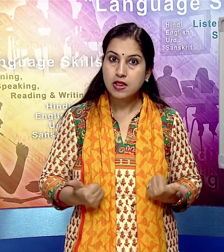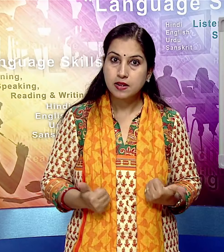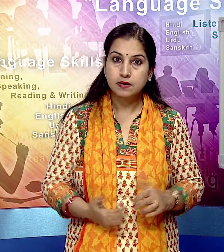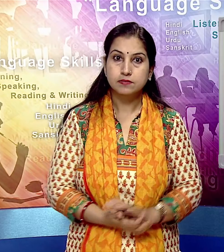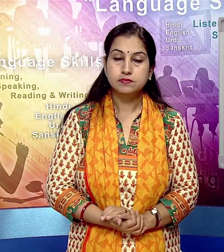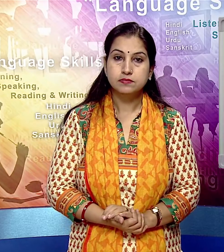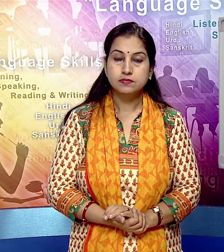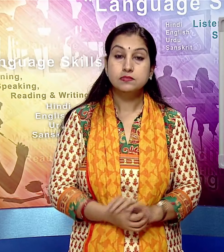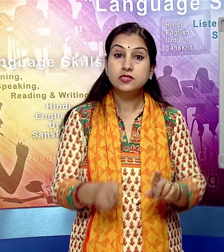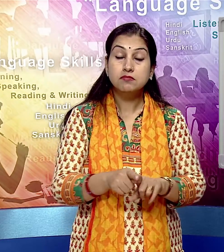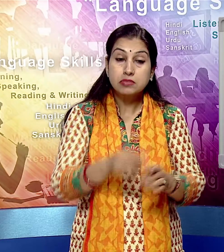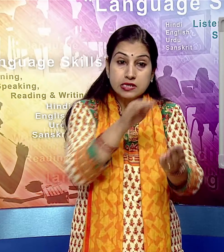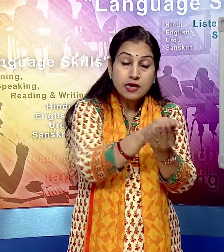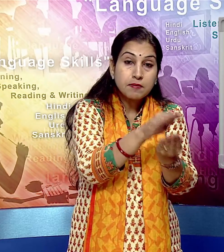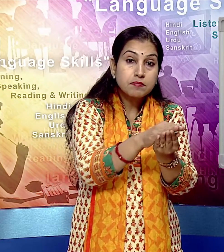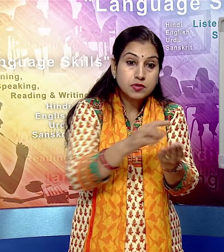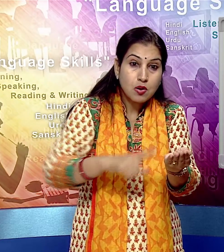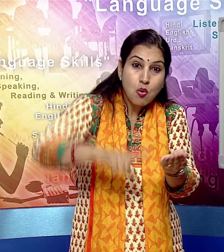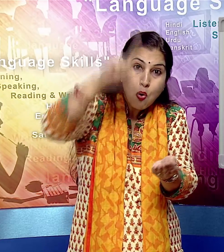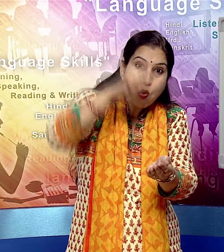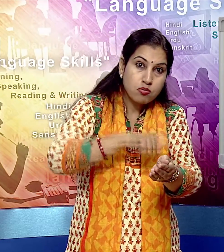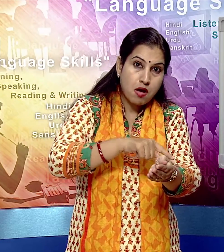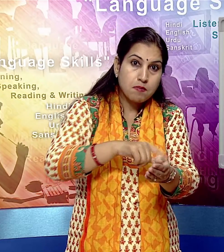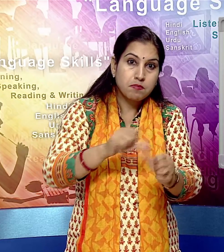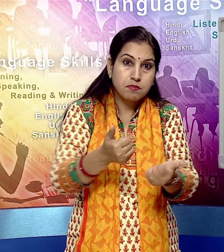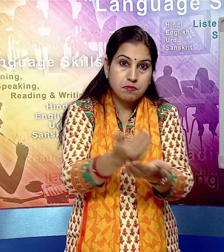Longer shelf life of the baked products.